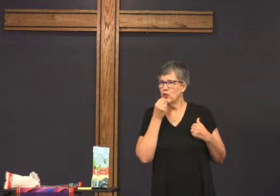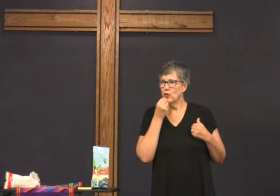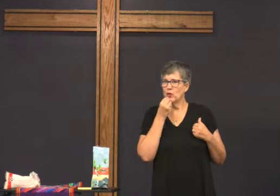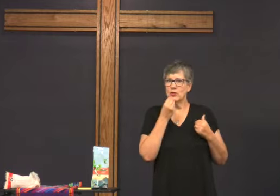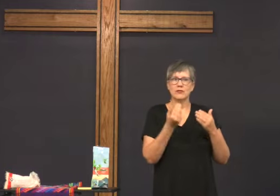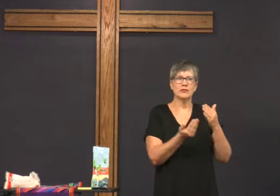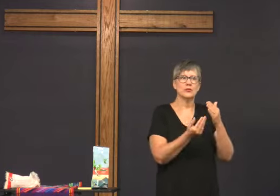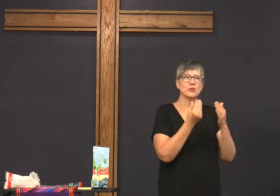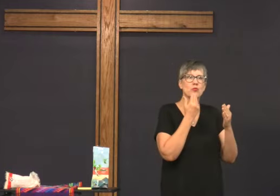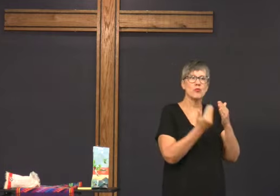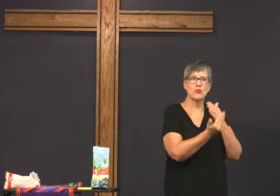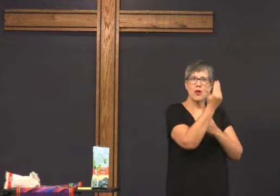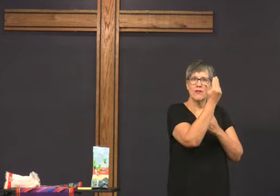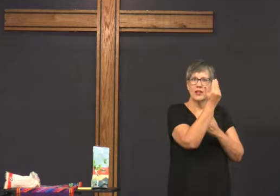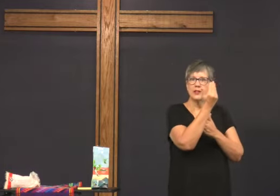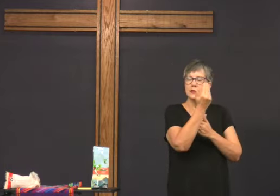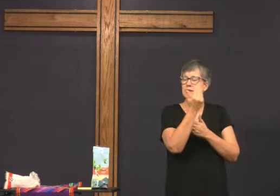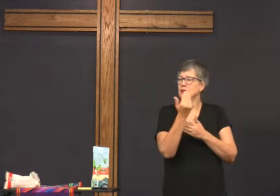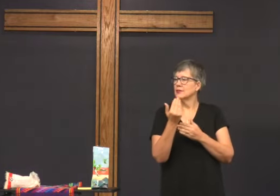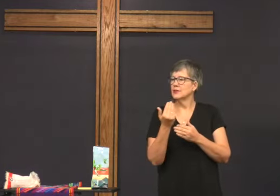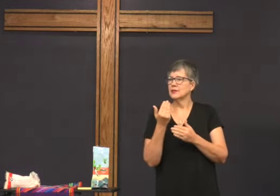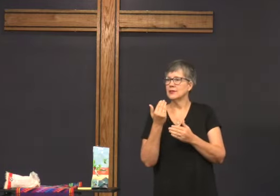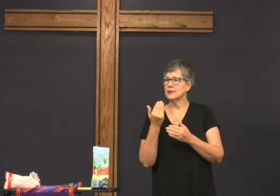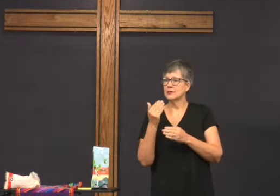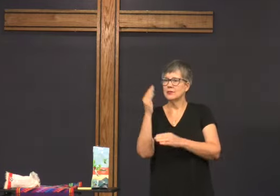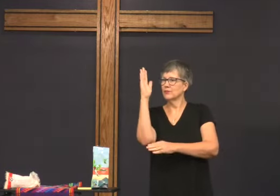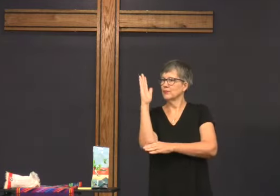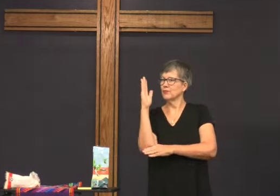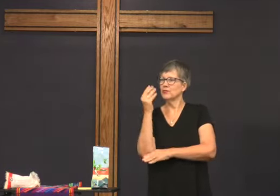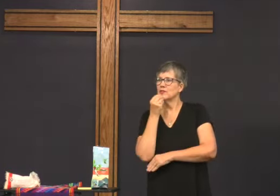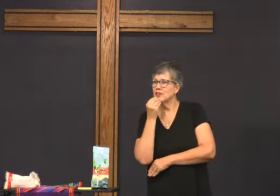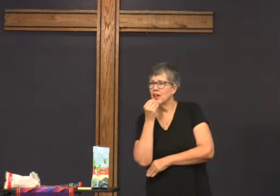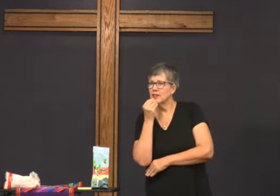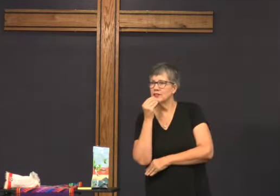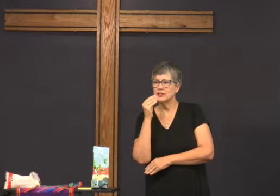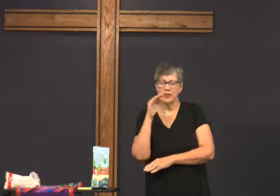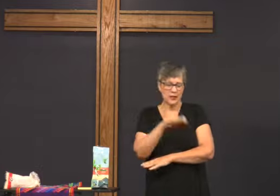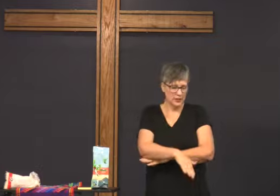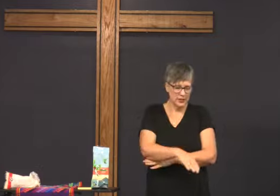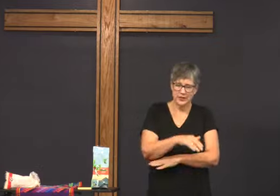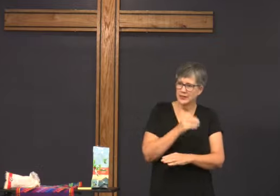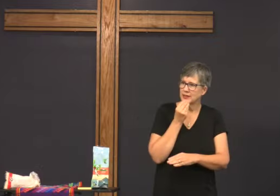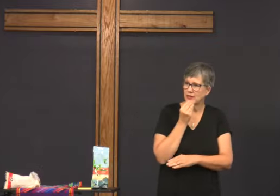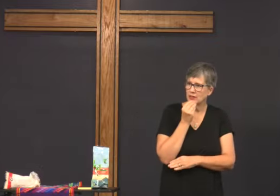do not have food for breakfast, lunch, and dinner.